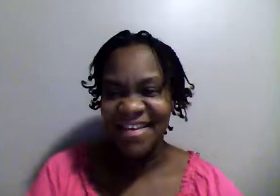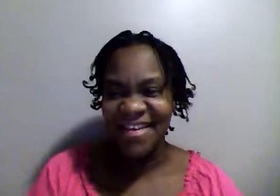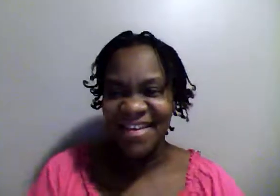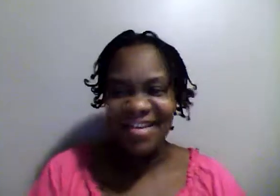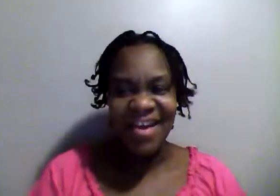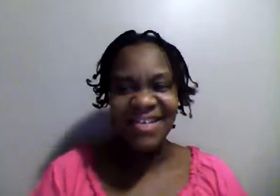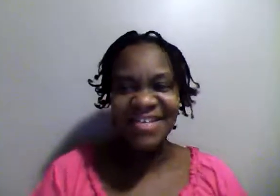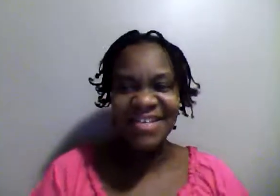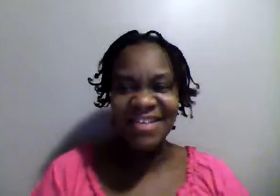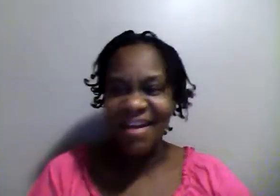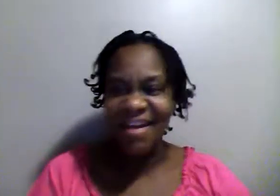Your auntie says hi.